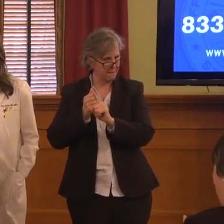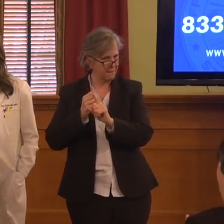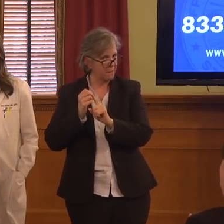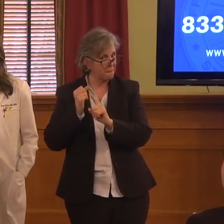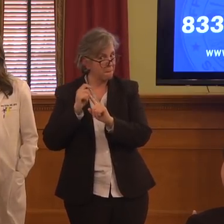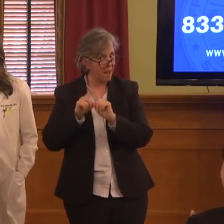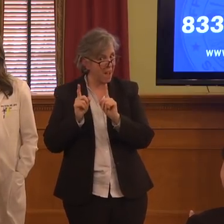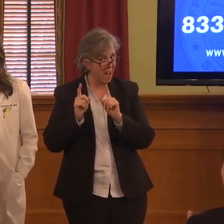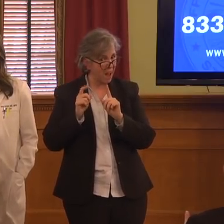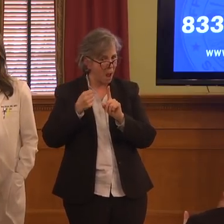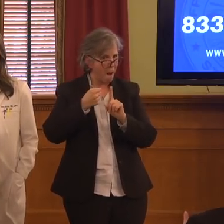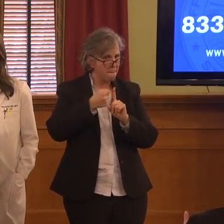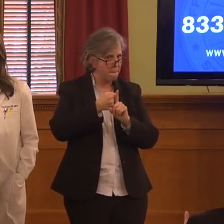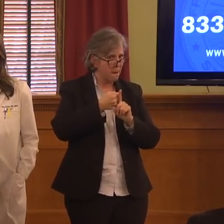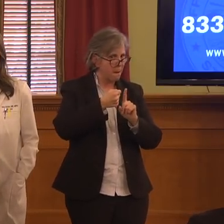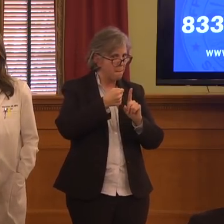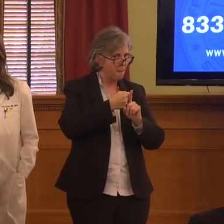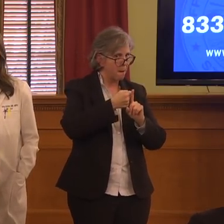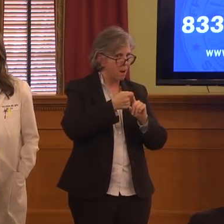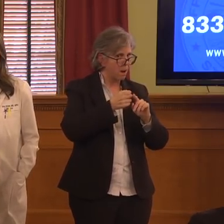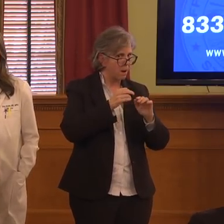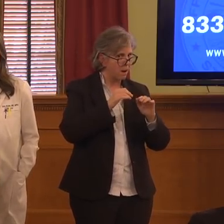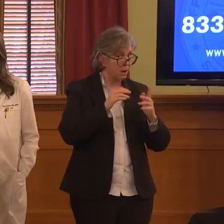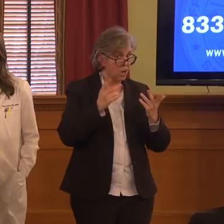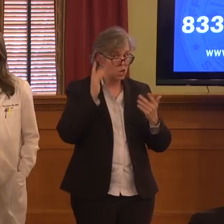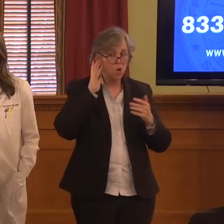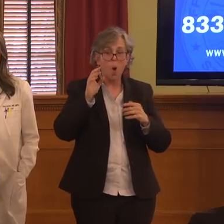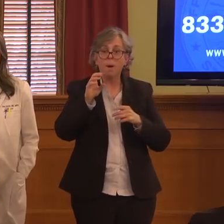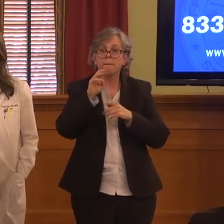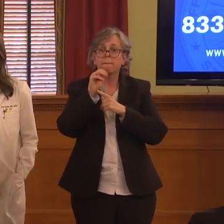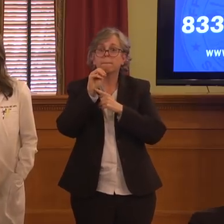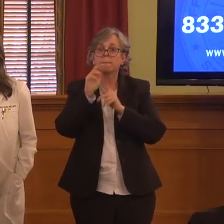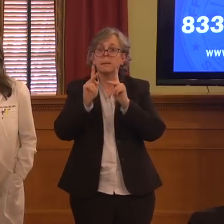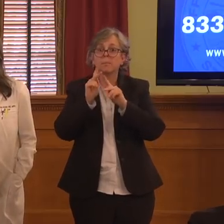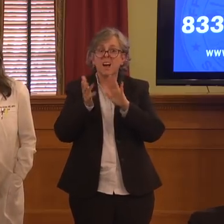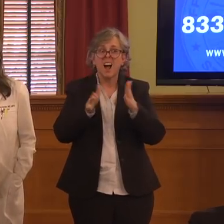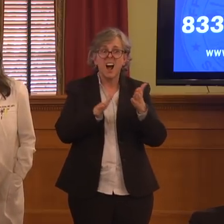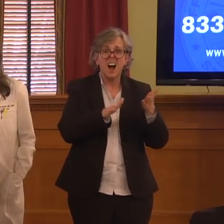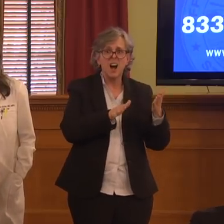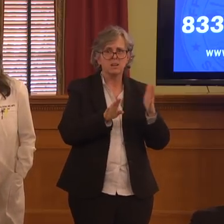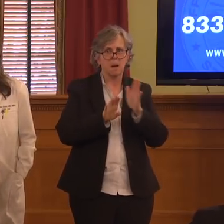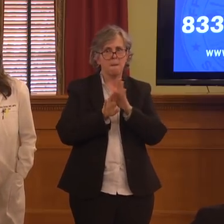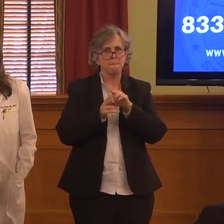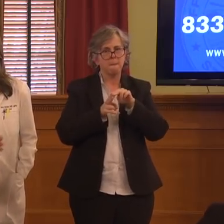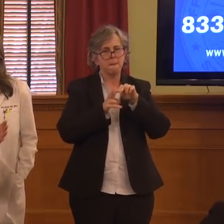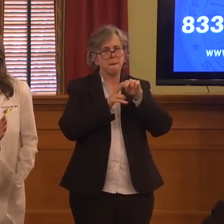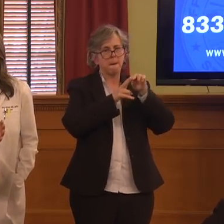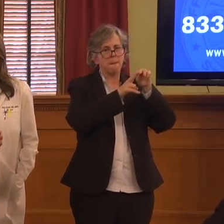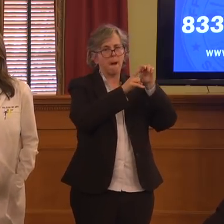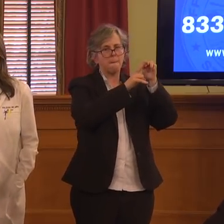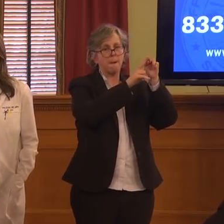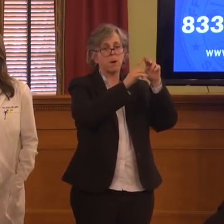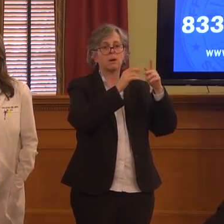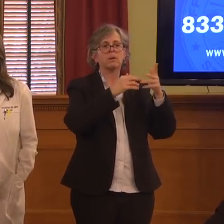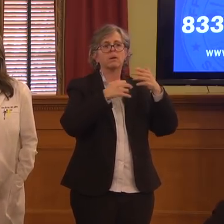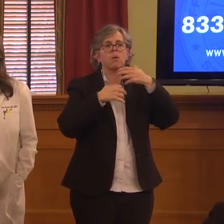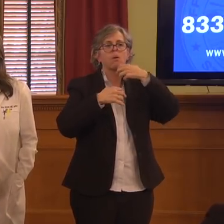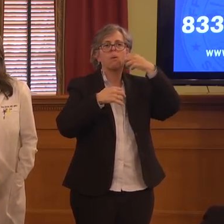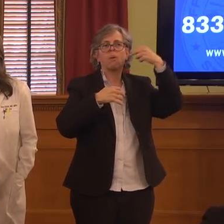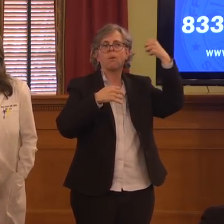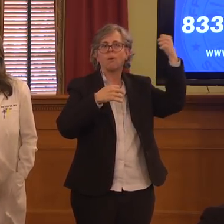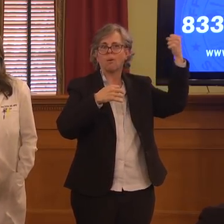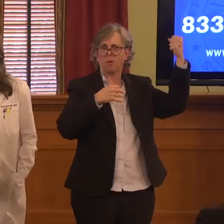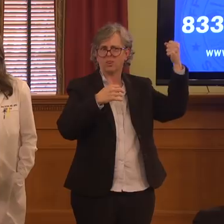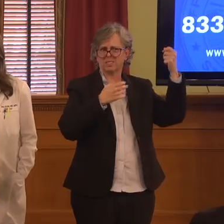But we know that the mortality rate goes up dramatically when we hit 40, 50, 60, 70, 80. Mortality